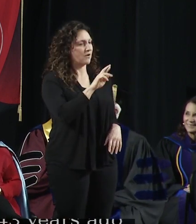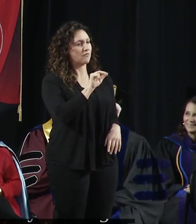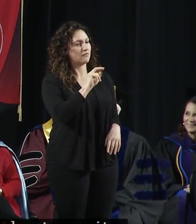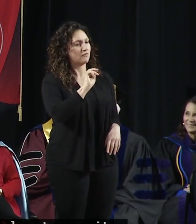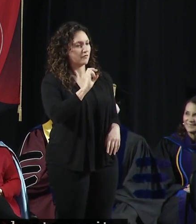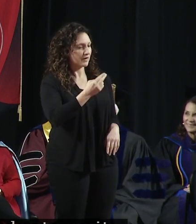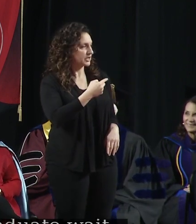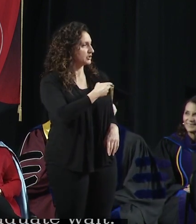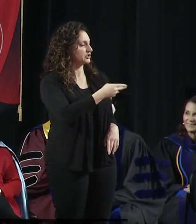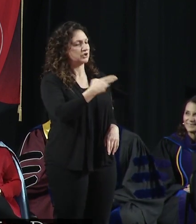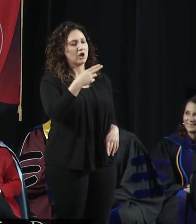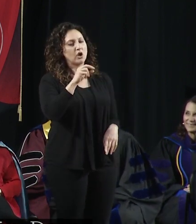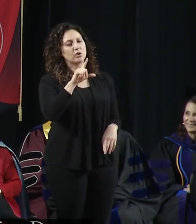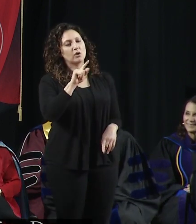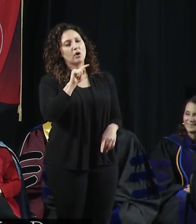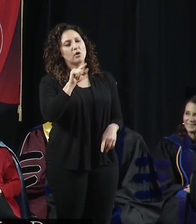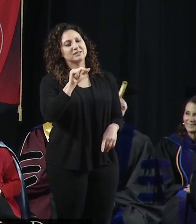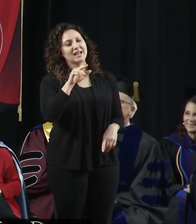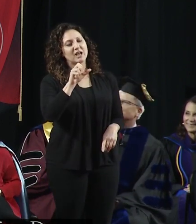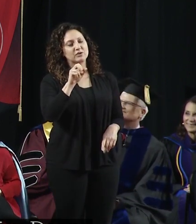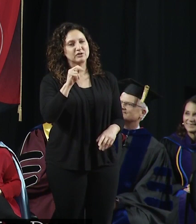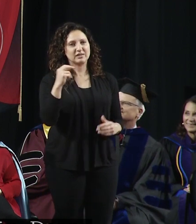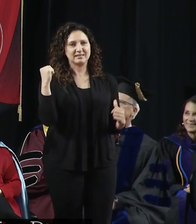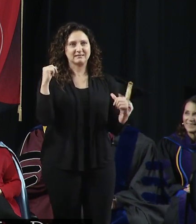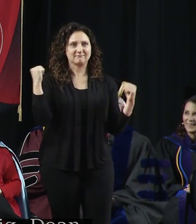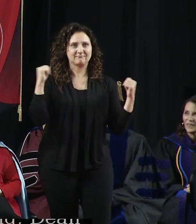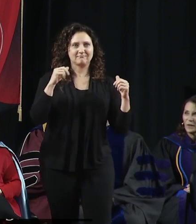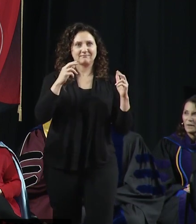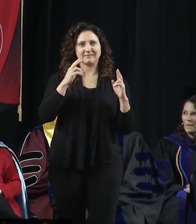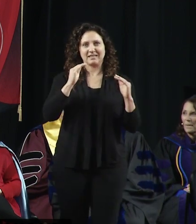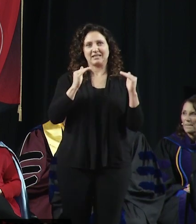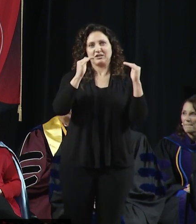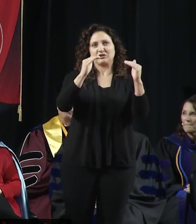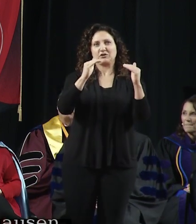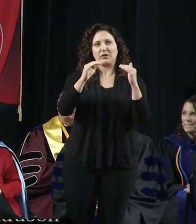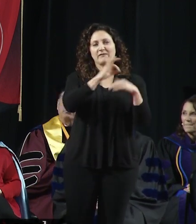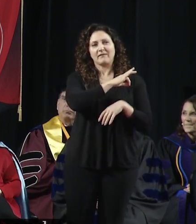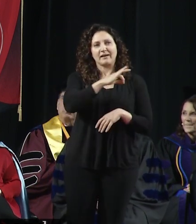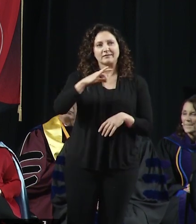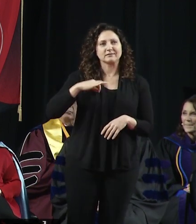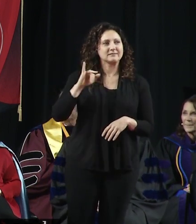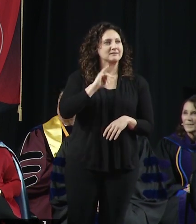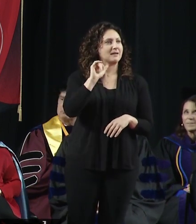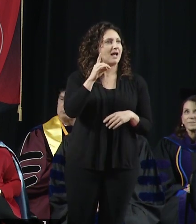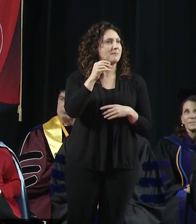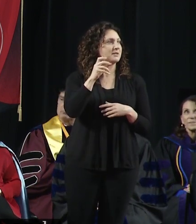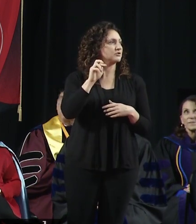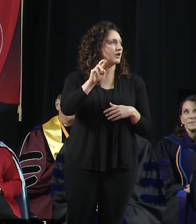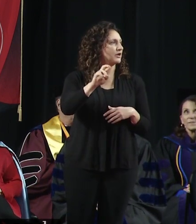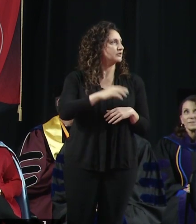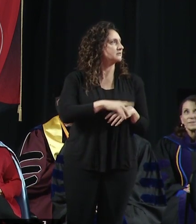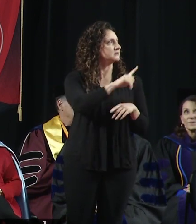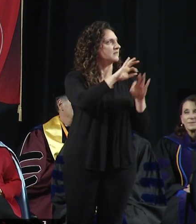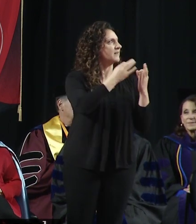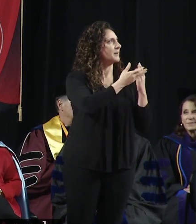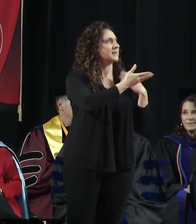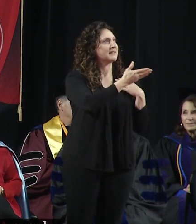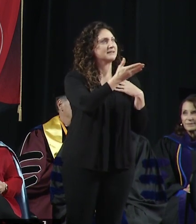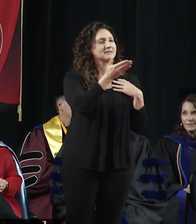French, Holzhausen, distinguished faculty and administrators, family